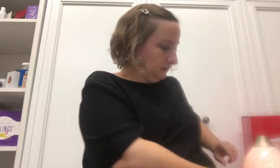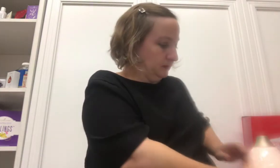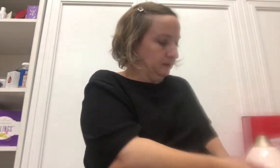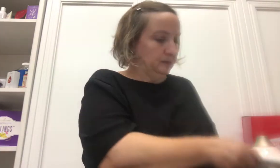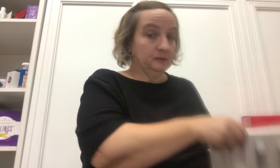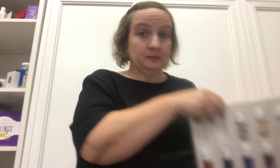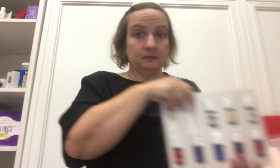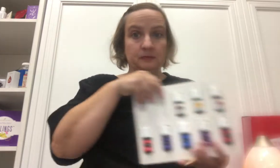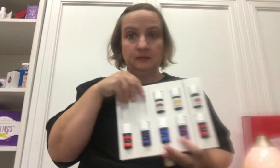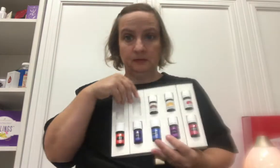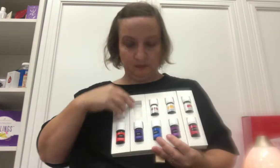have.